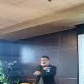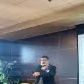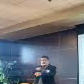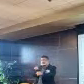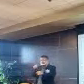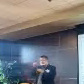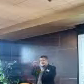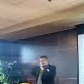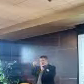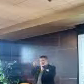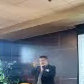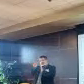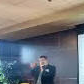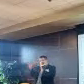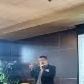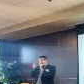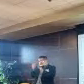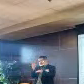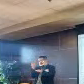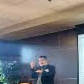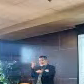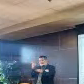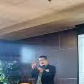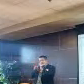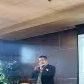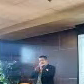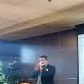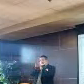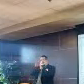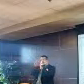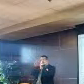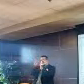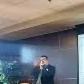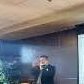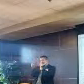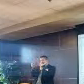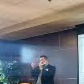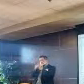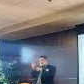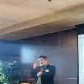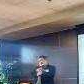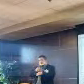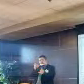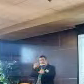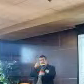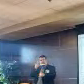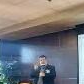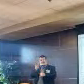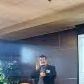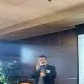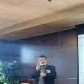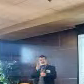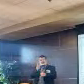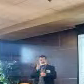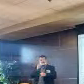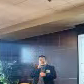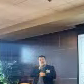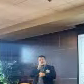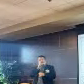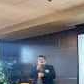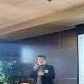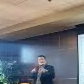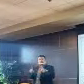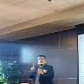down to 388 a couple of days ago, back up to 396 today. We still see that the ages